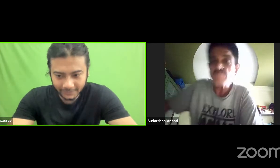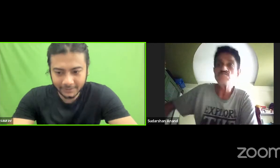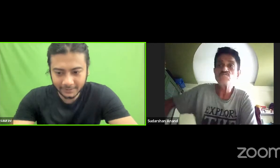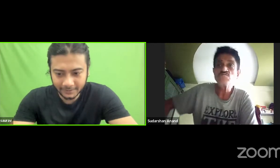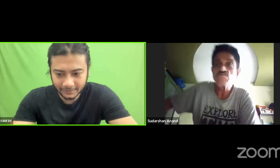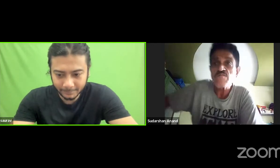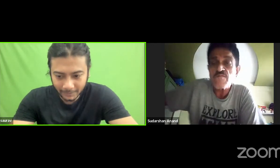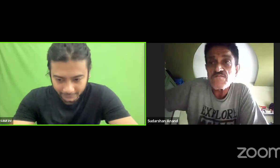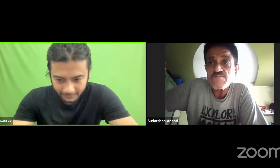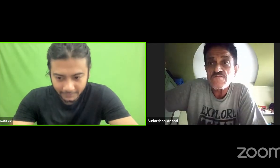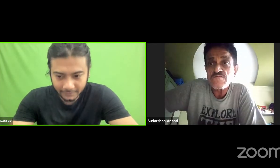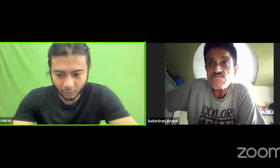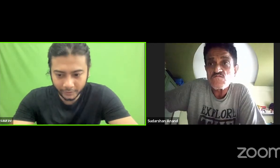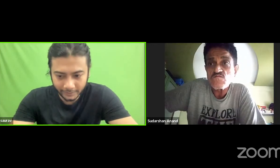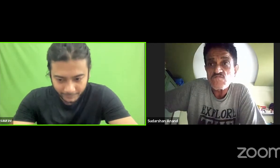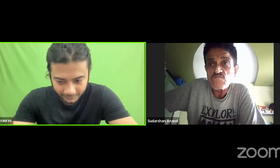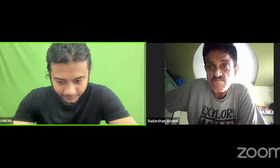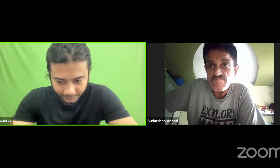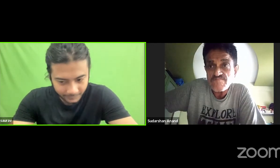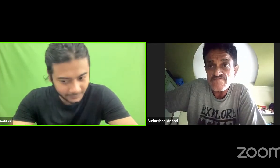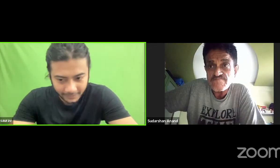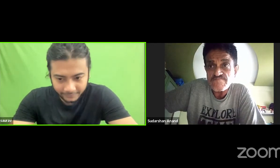in bhakti or in their previous life?